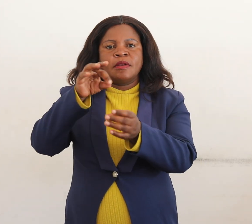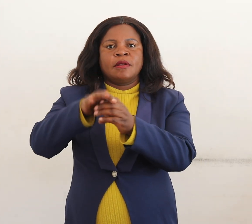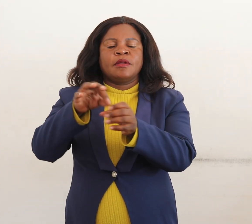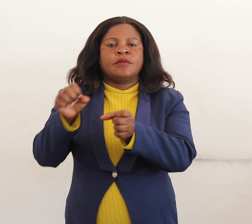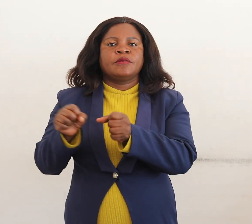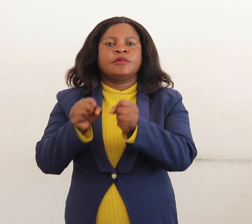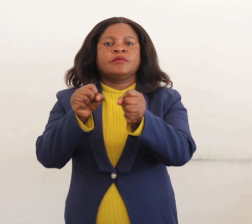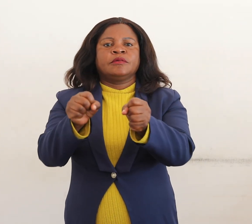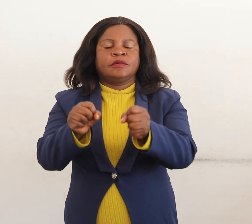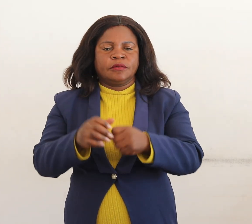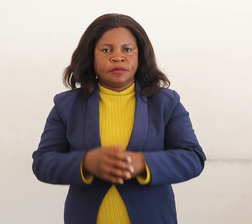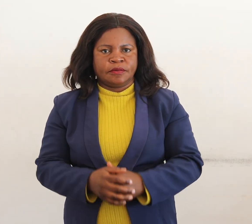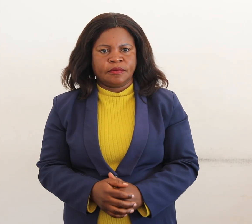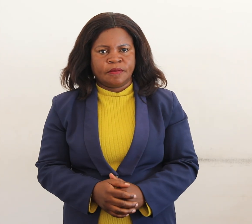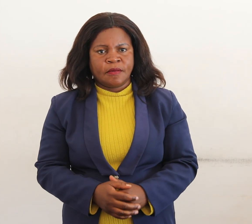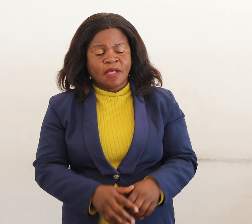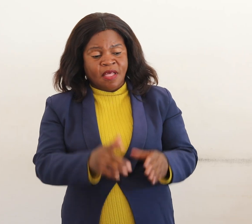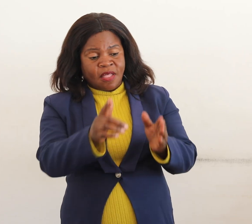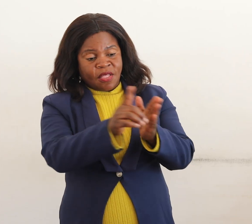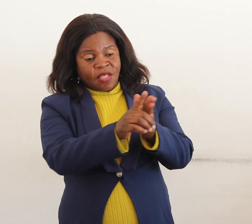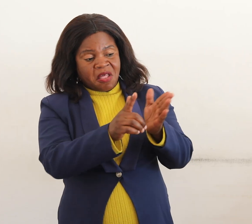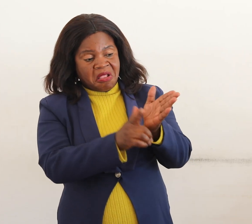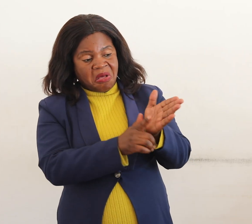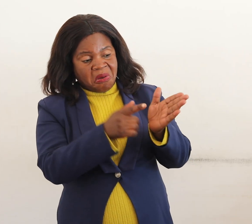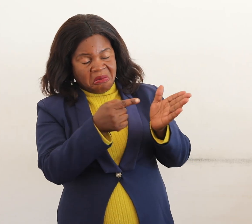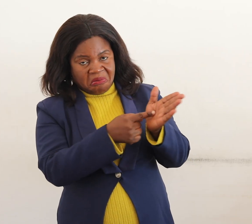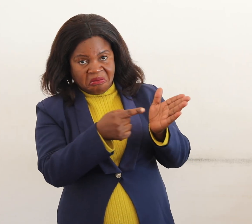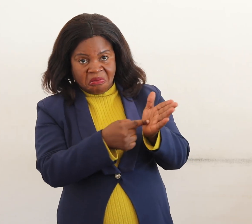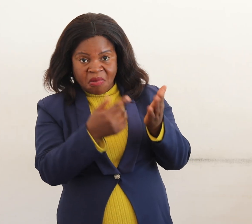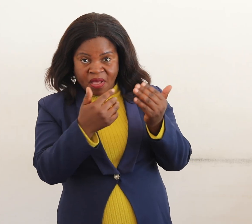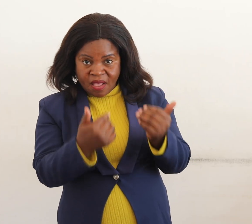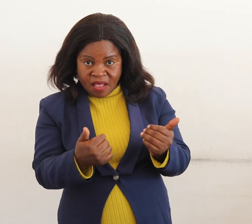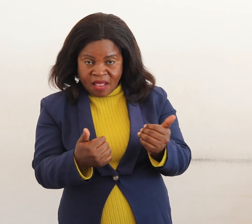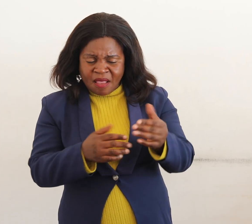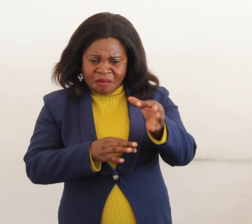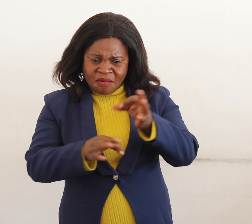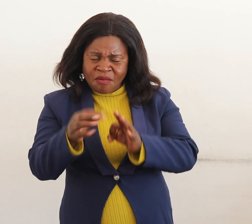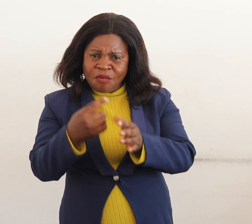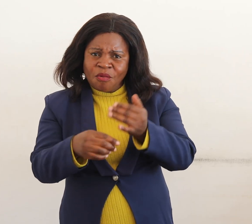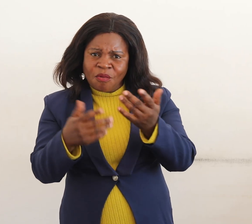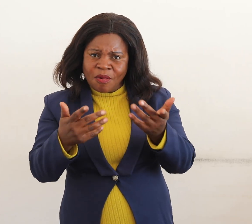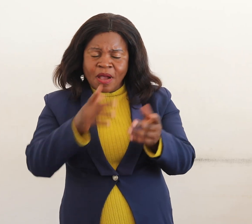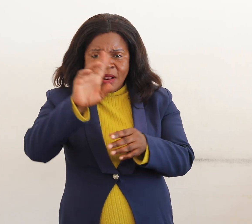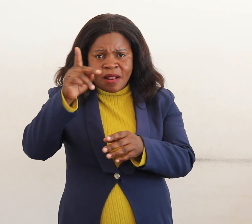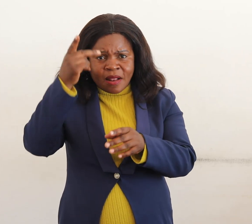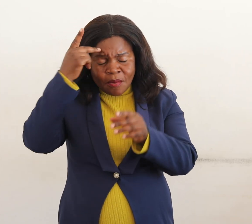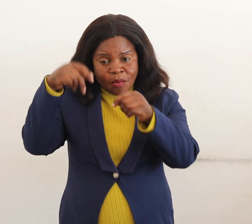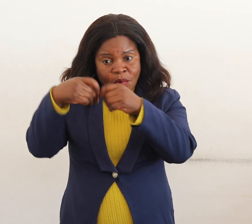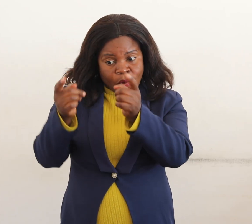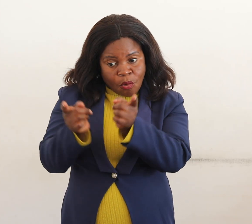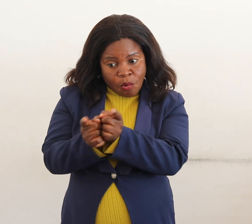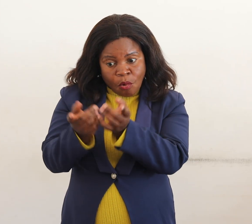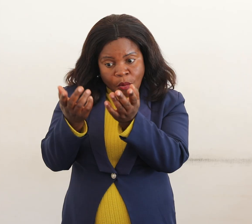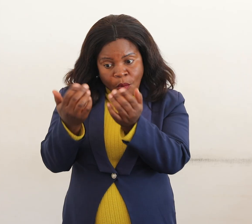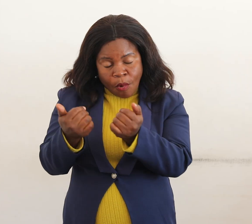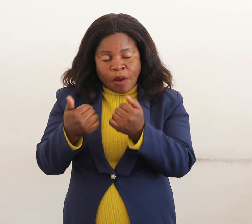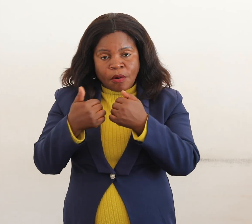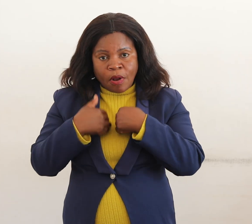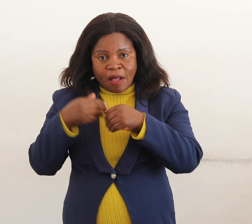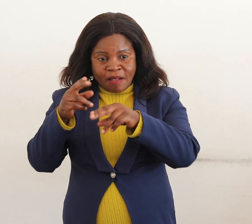The law now provides that a political party that wants to contest seats under the